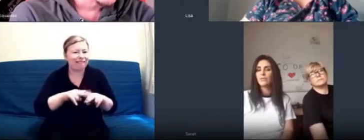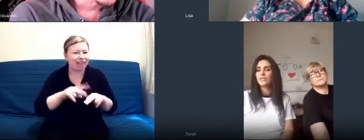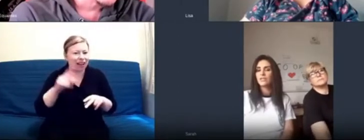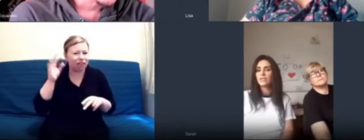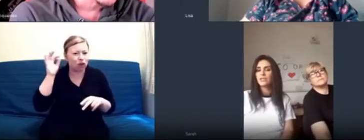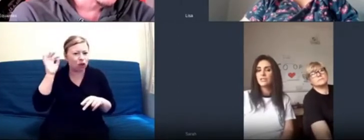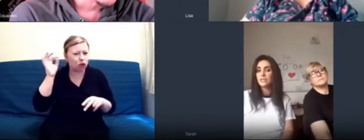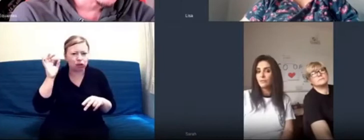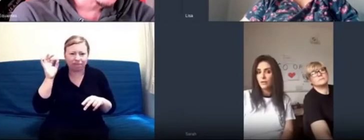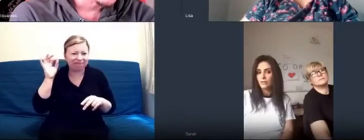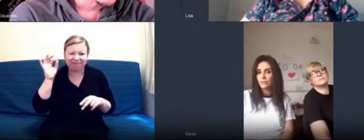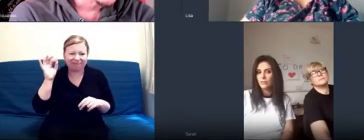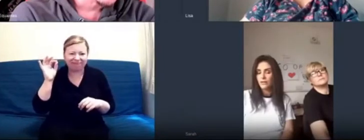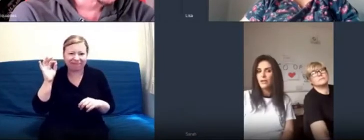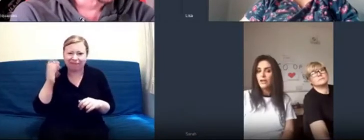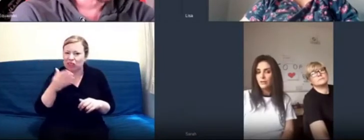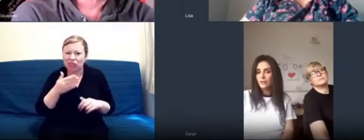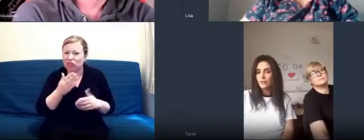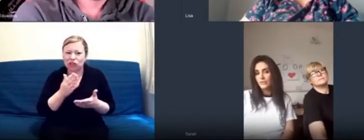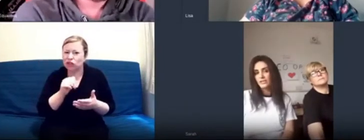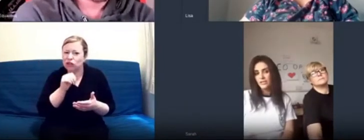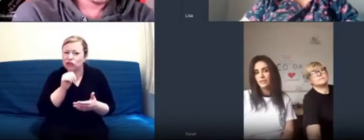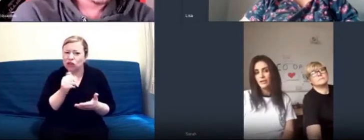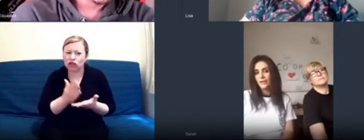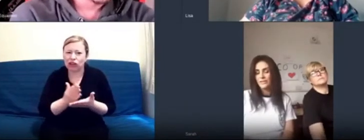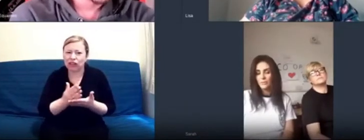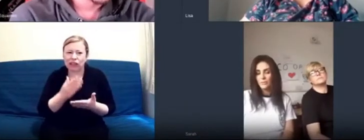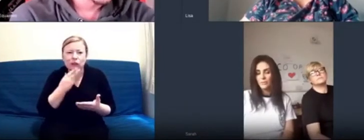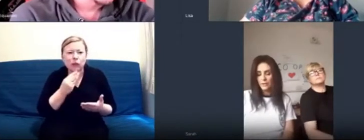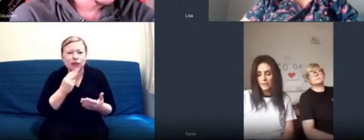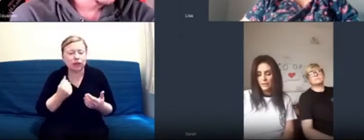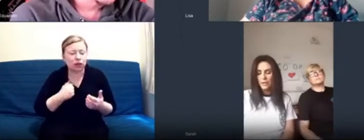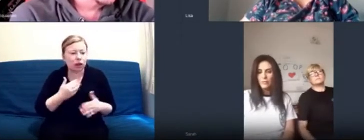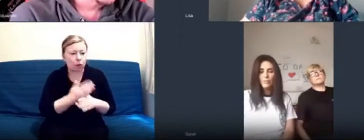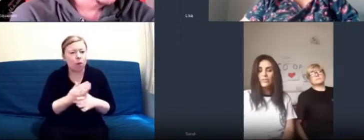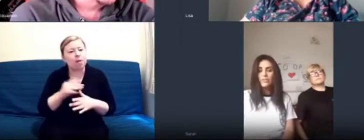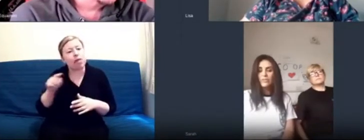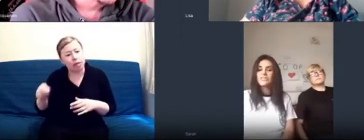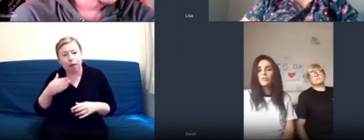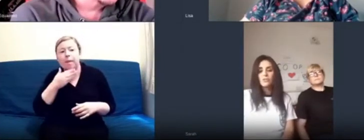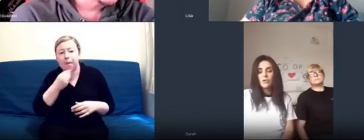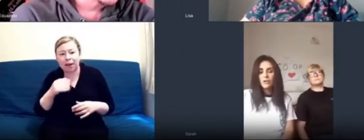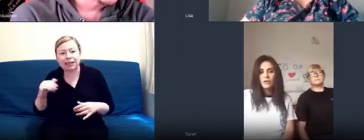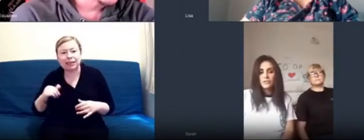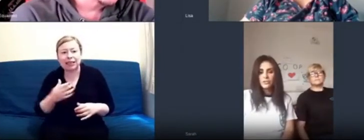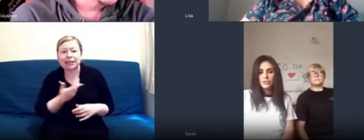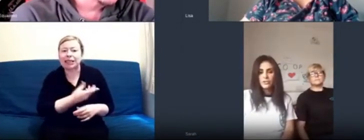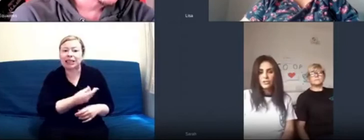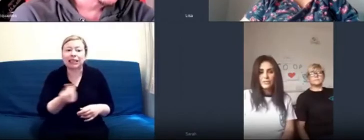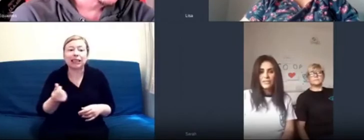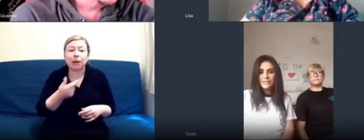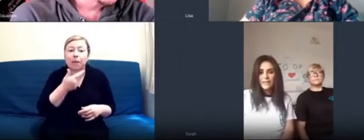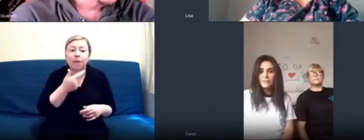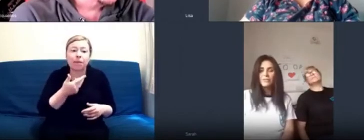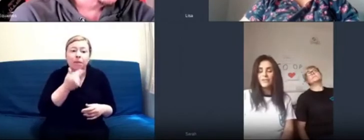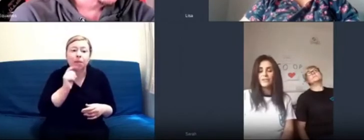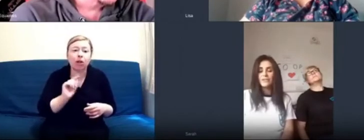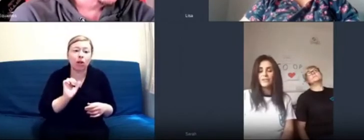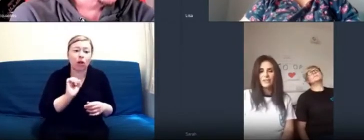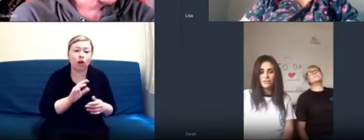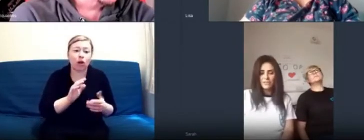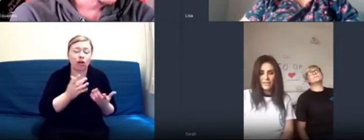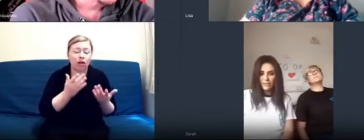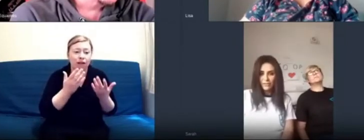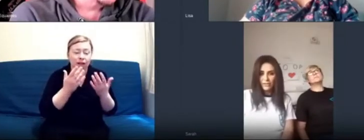very complimentary to some of the work that we've done. However, this gentleman has been. We've been ridiculed on social media at times from